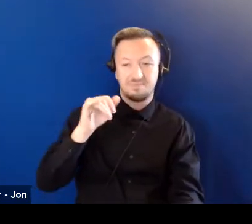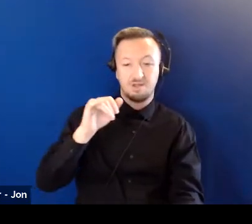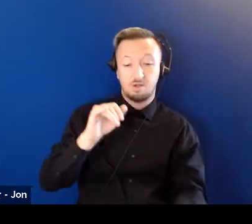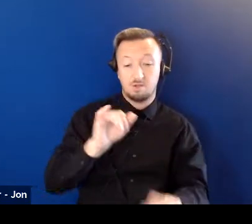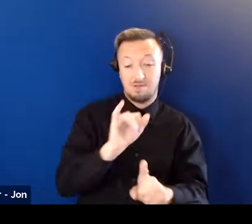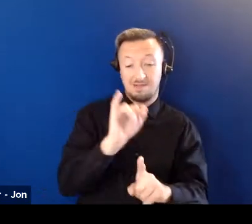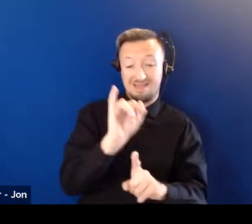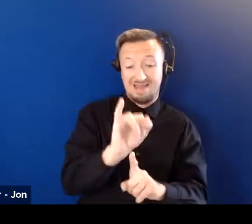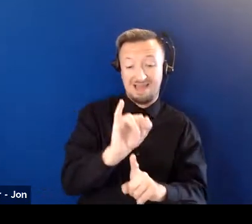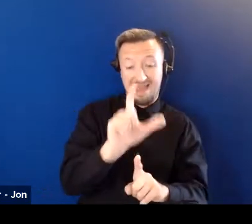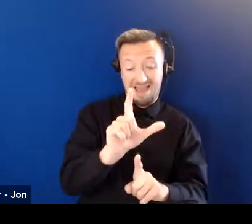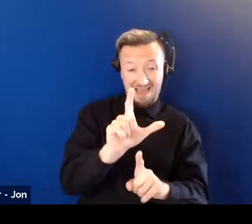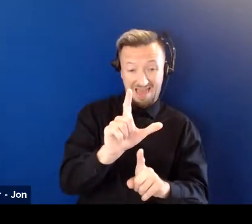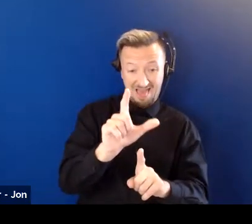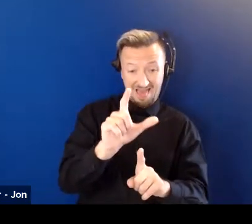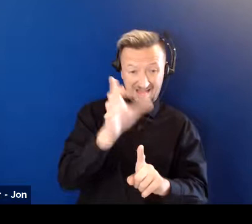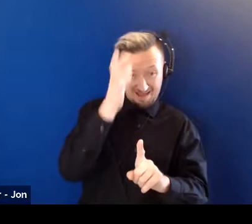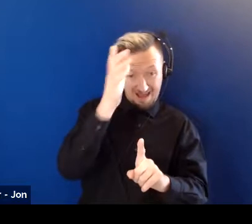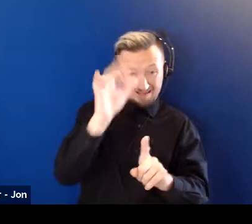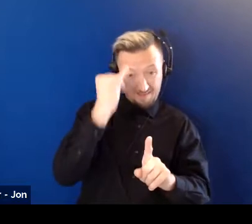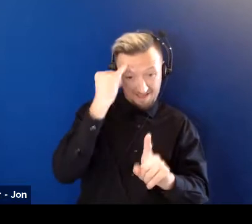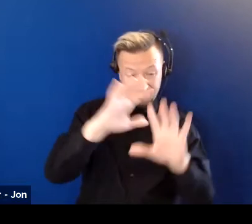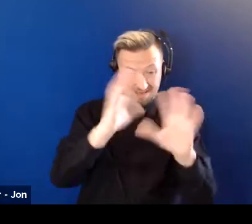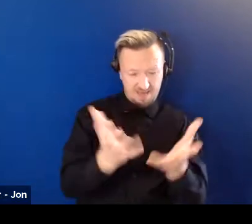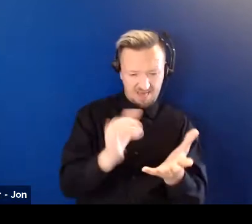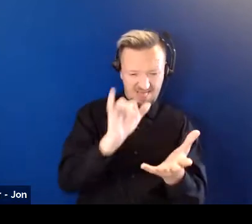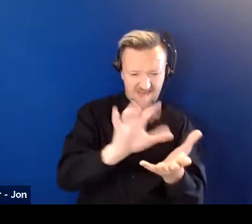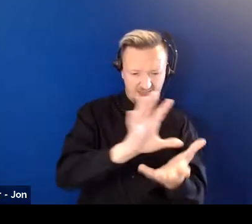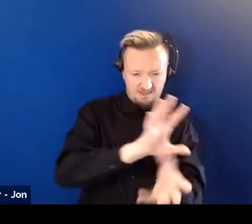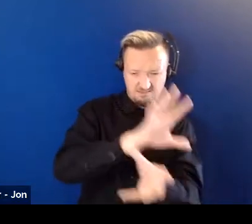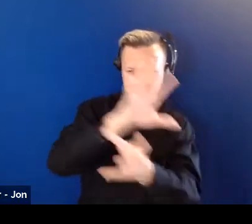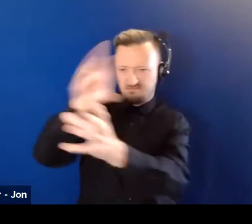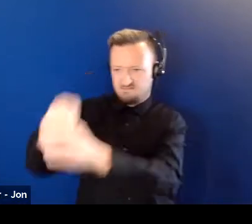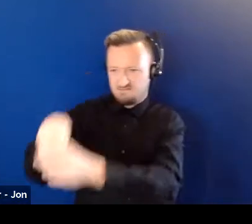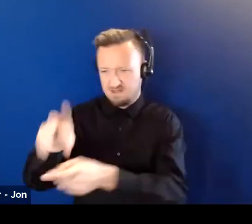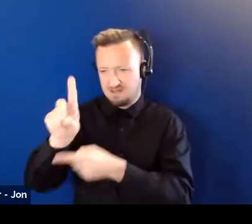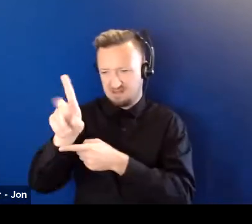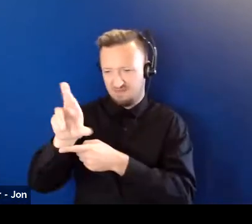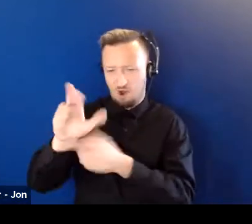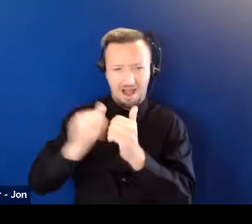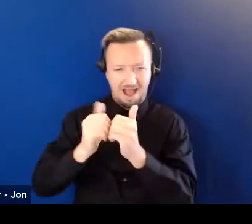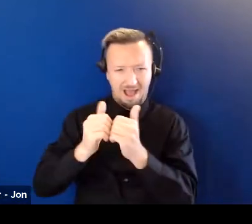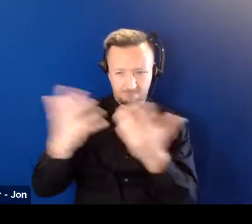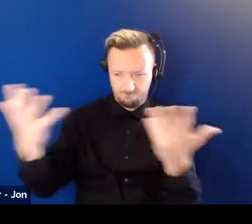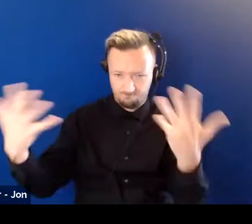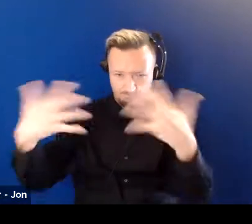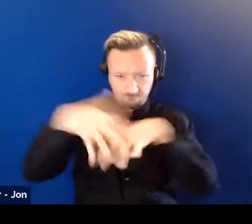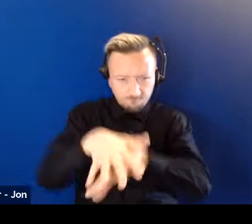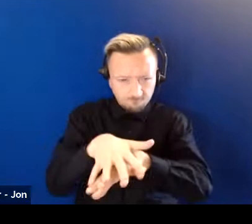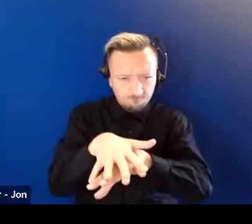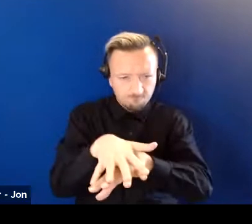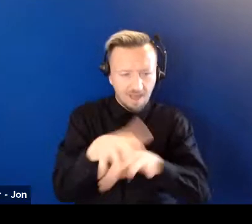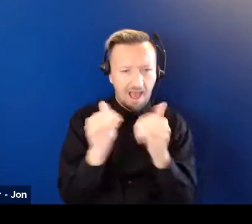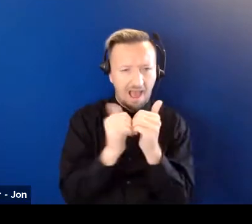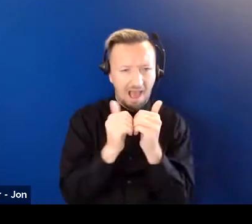independent living paradigm into how we work with DVR, and to really help create